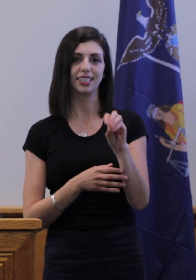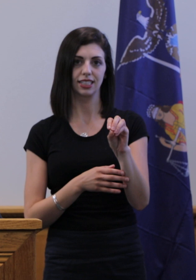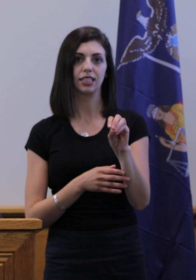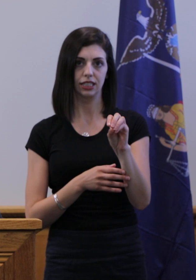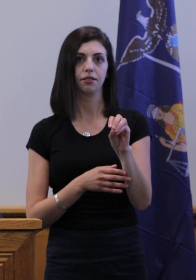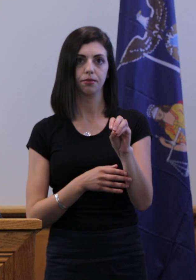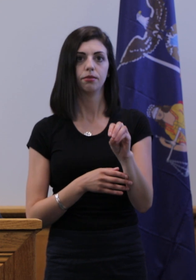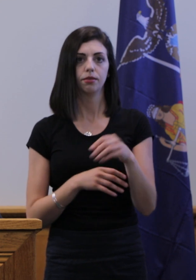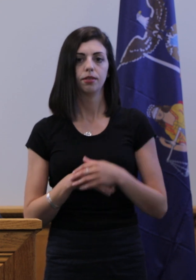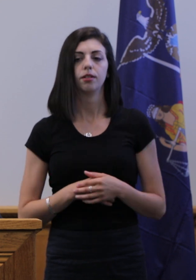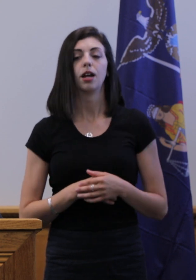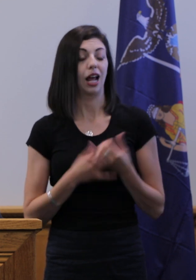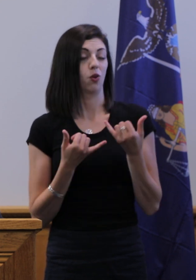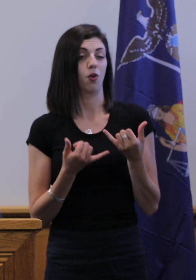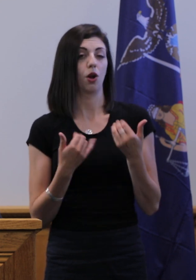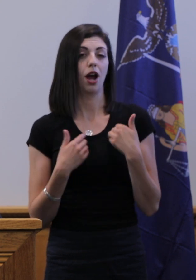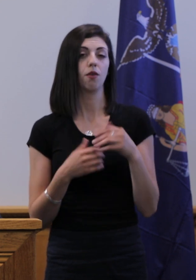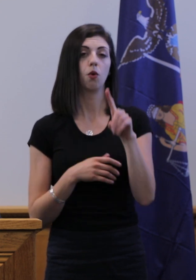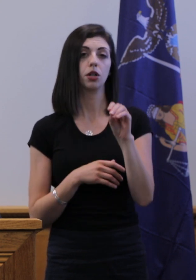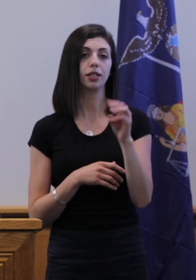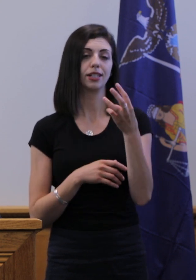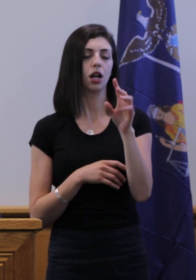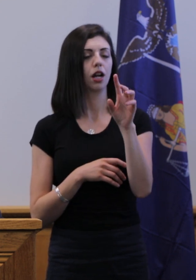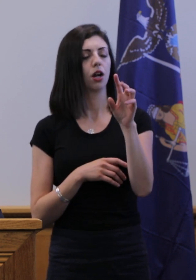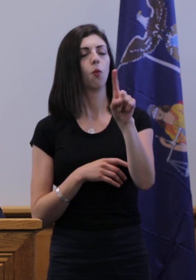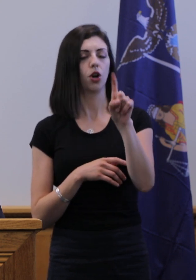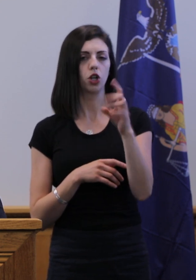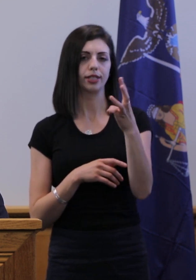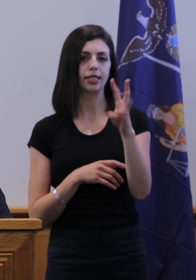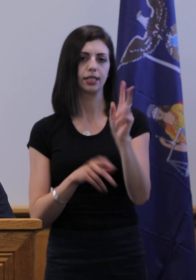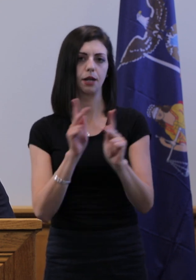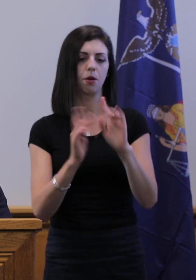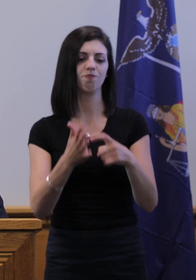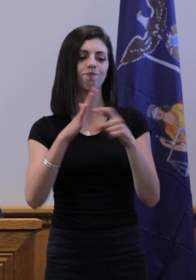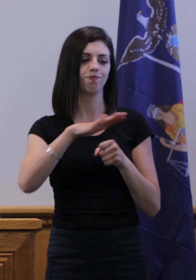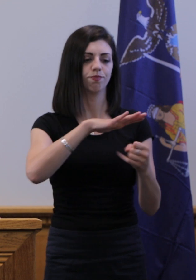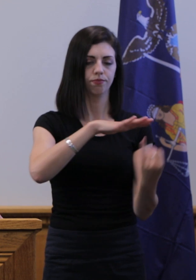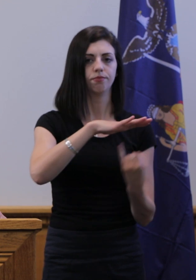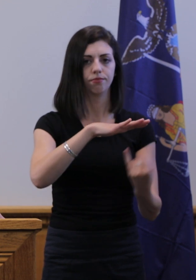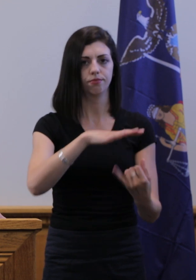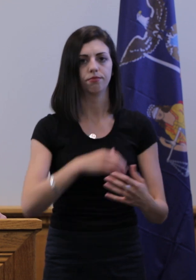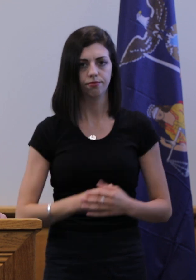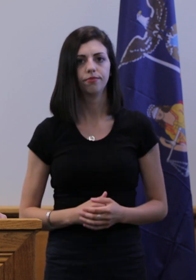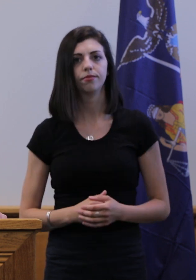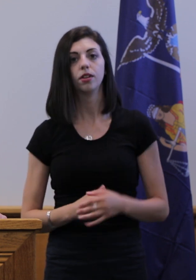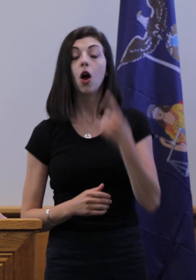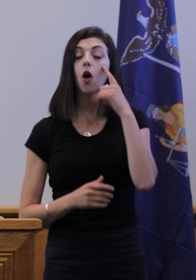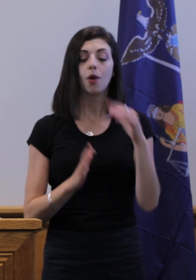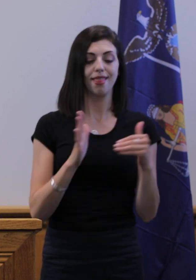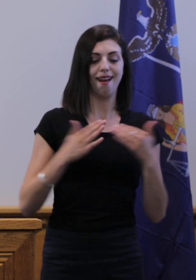15,960, and we currently have 116 residents in mandatory isolation or quarantine. For